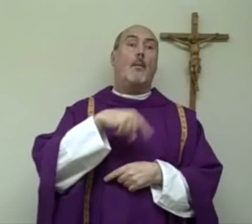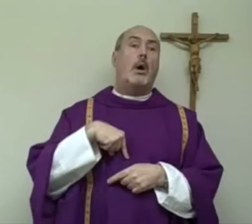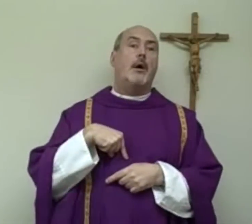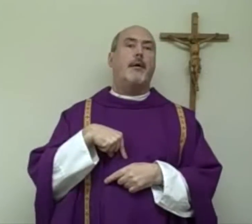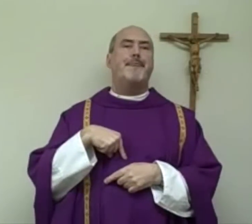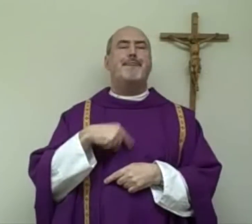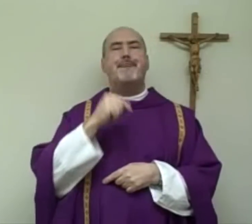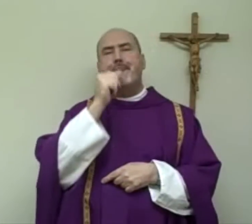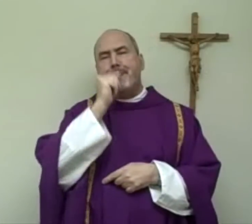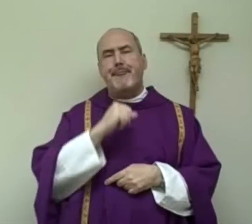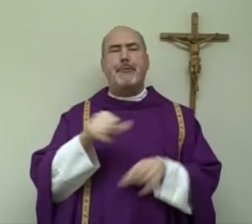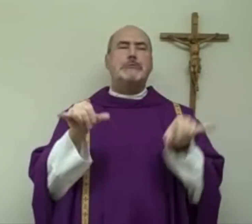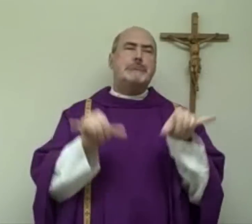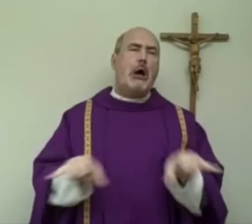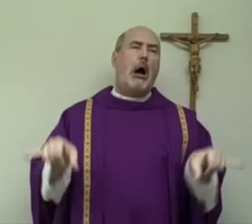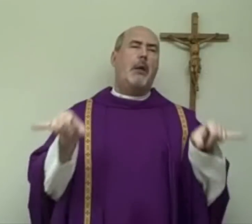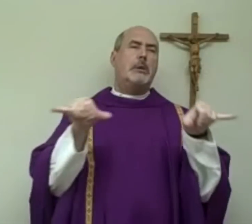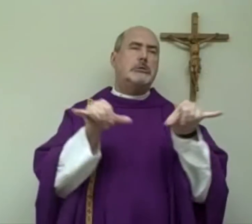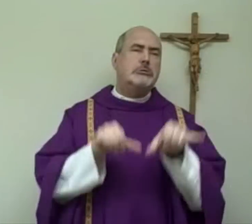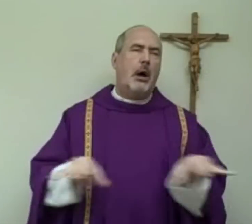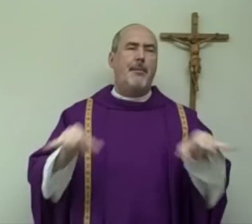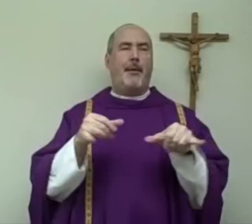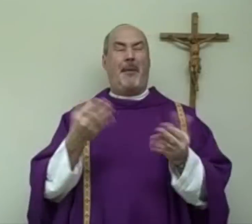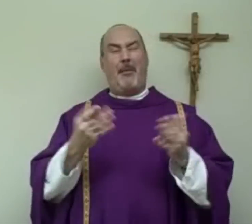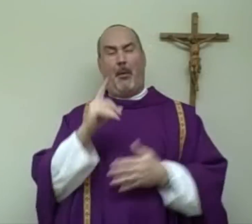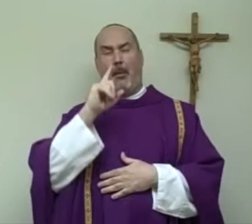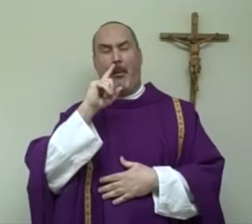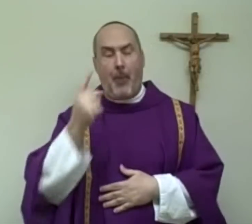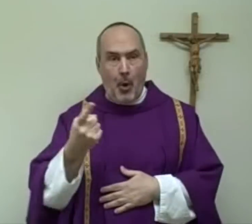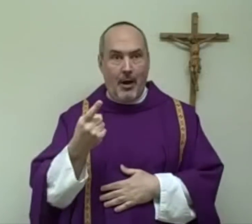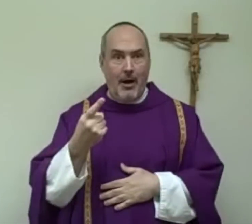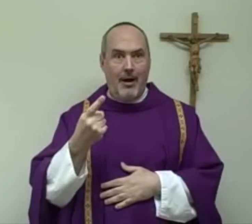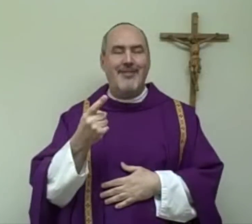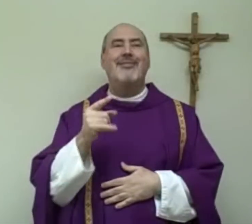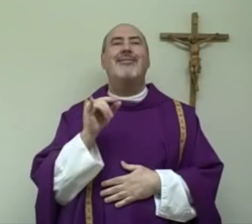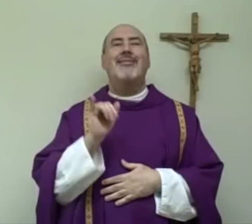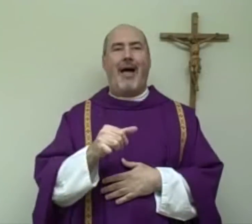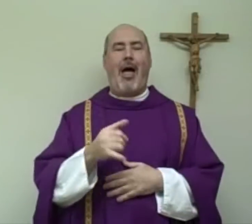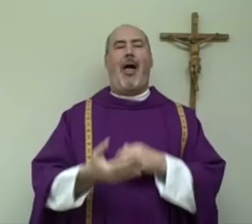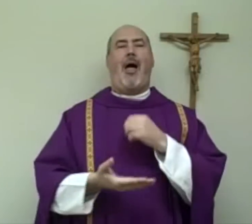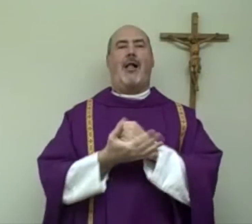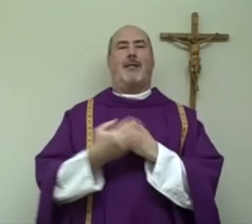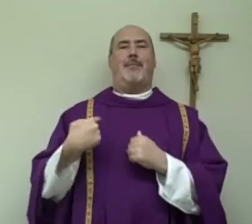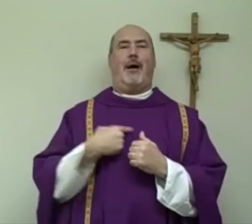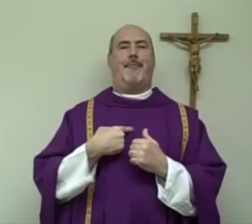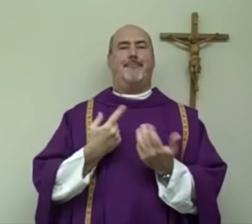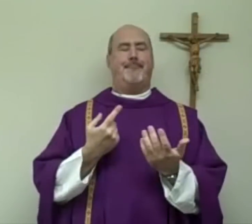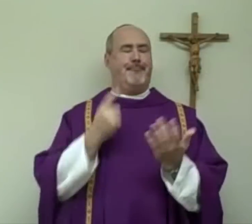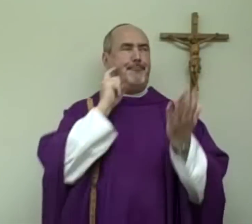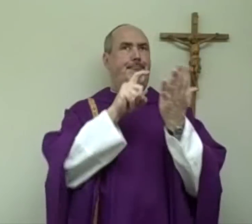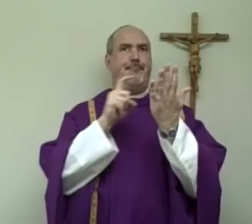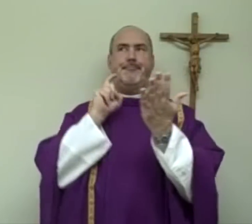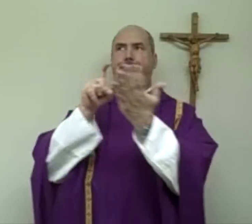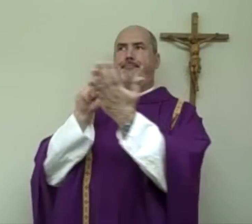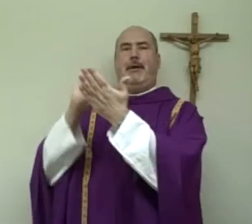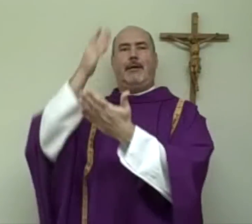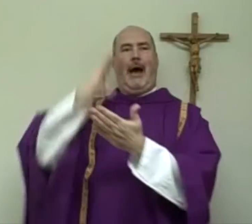Him. However, when we are doing our routine, whether it's boring or not, day in and day out, it helps